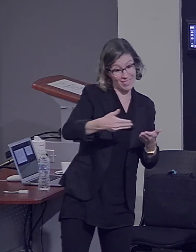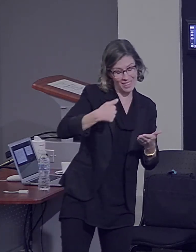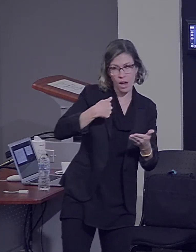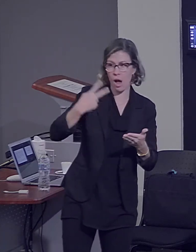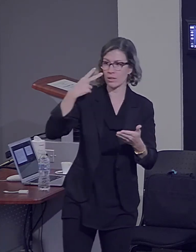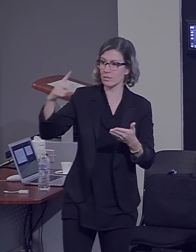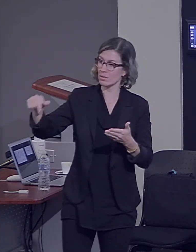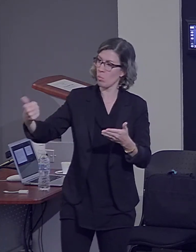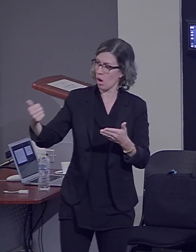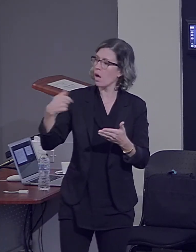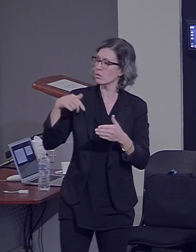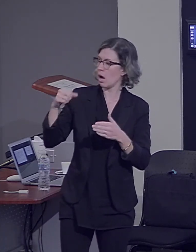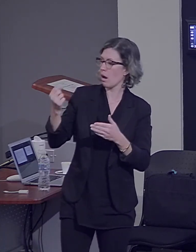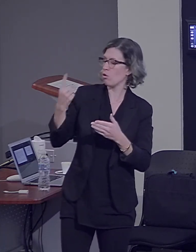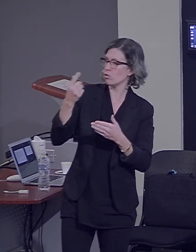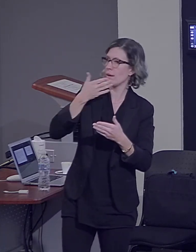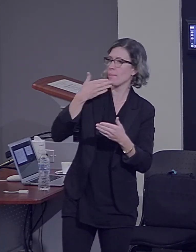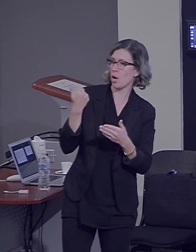not just that you know.